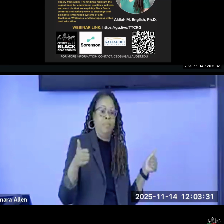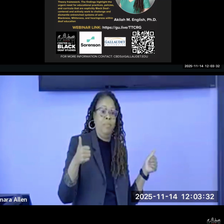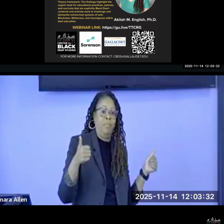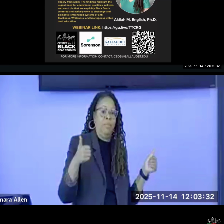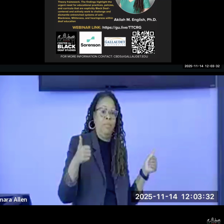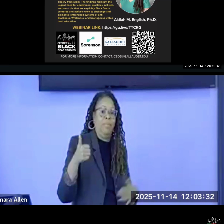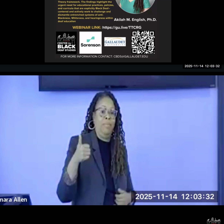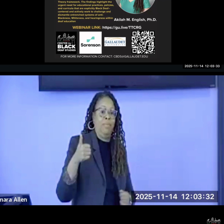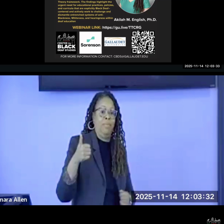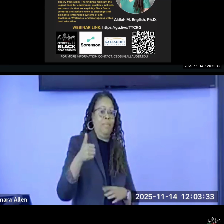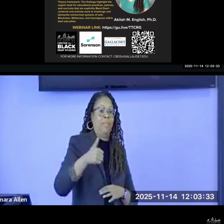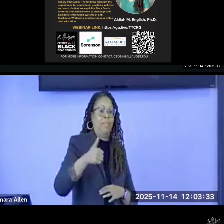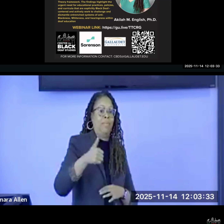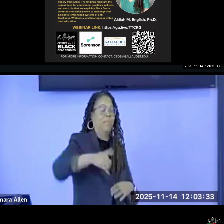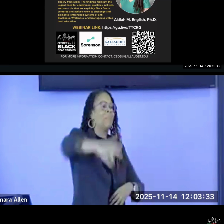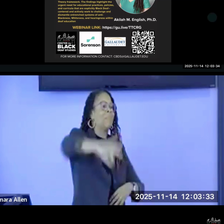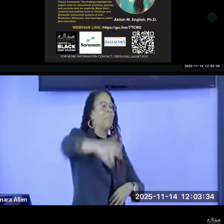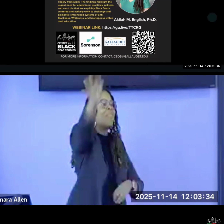me clearly?